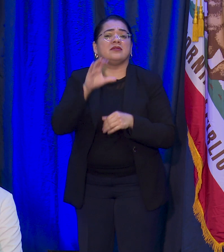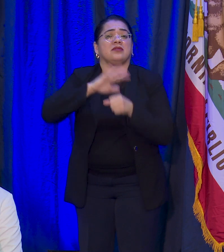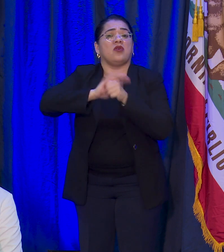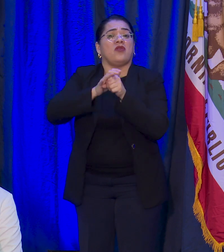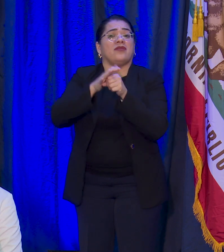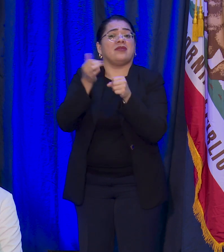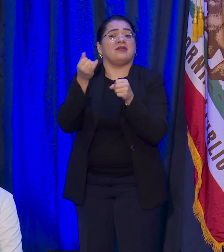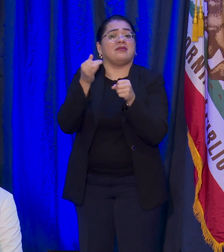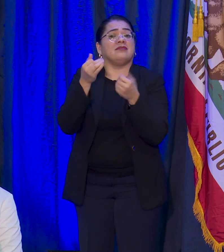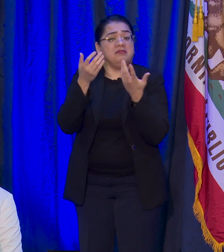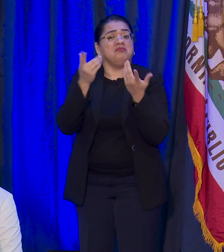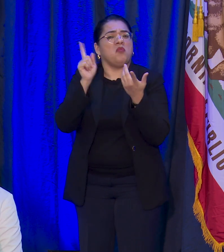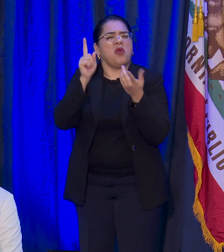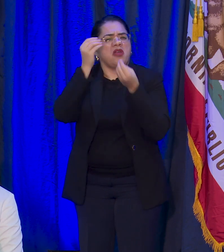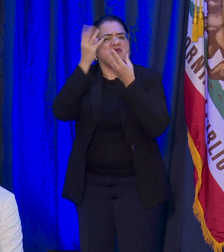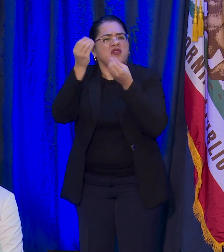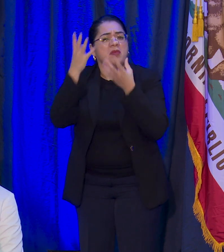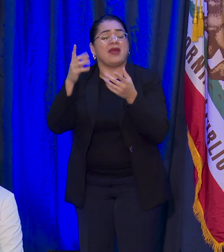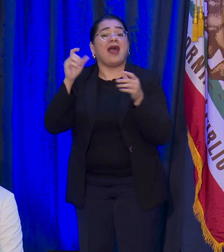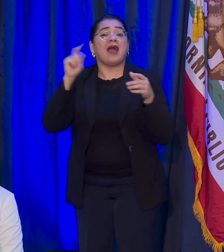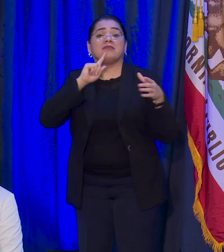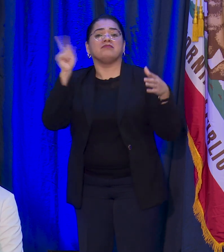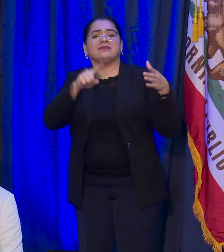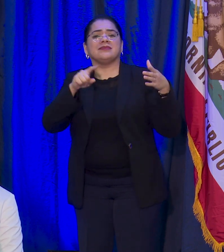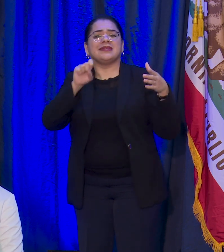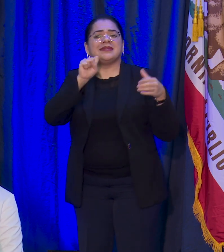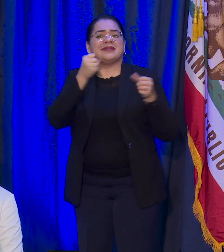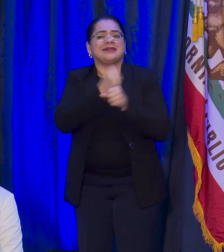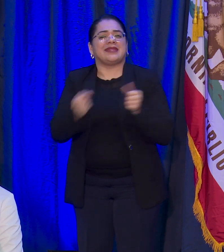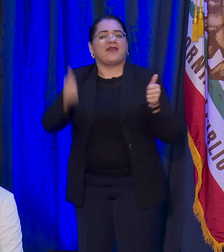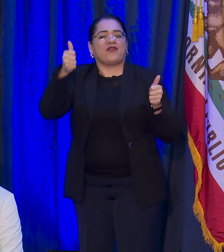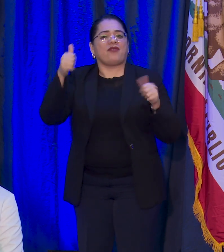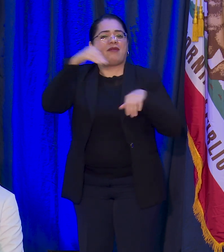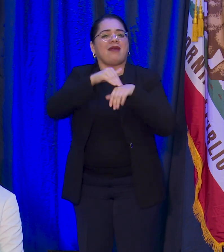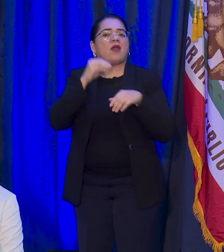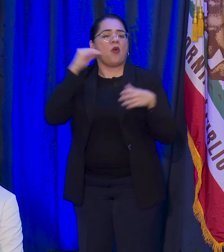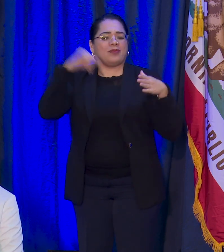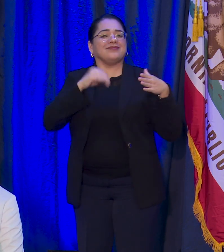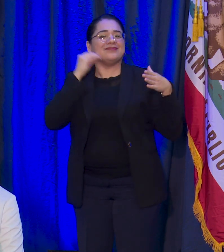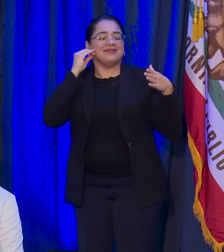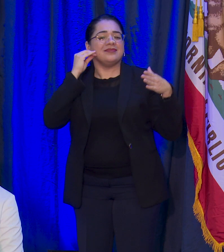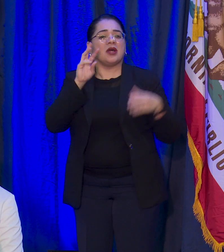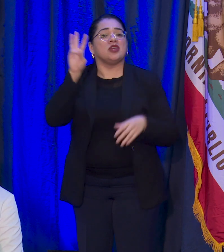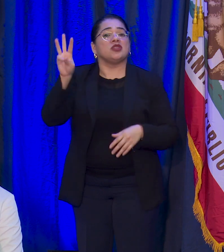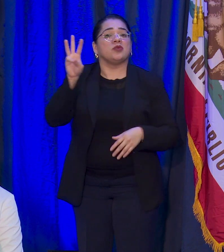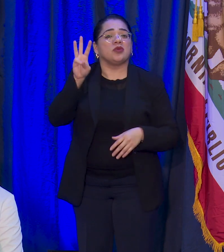including the Safer at Home Order, prevention information, and other resources at